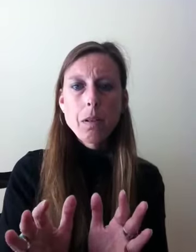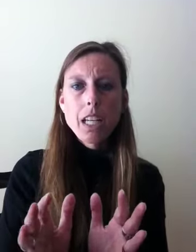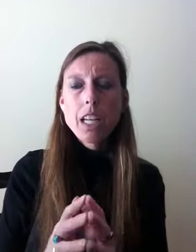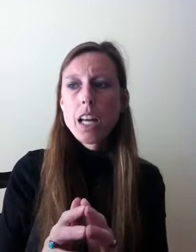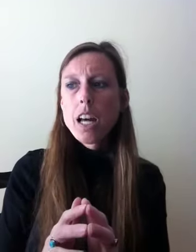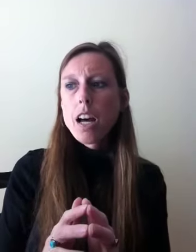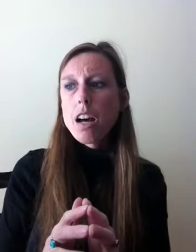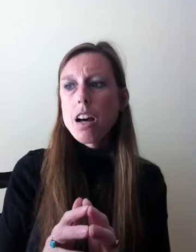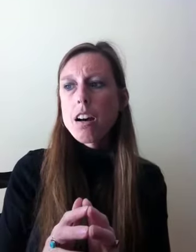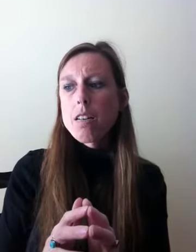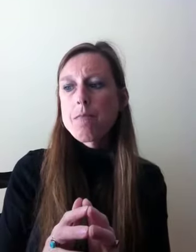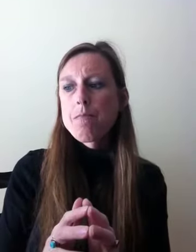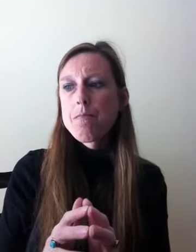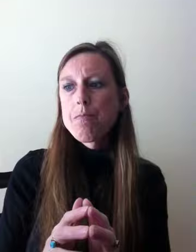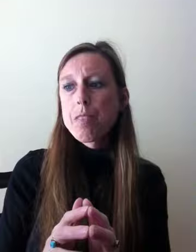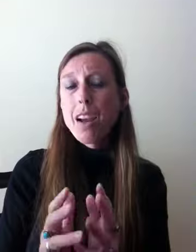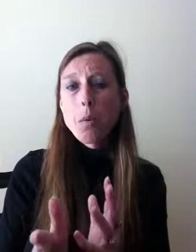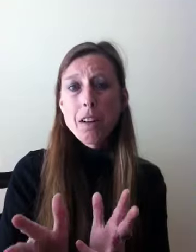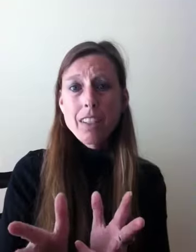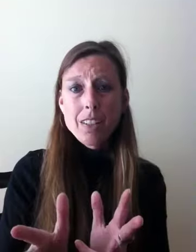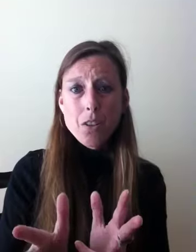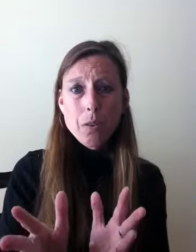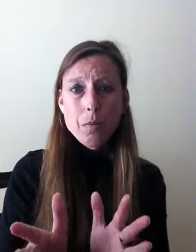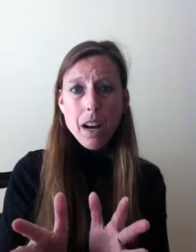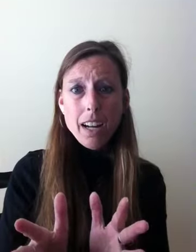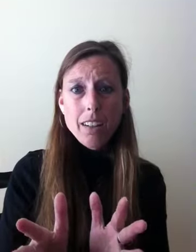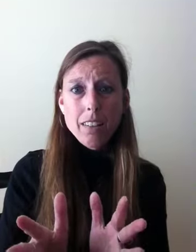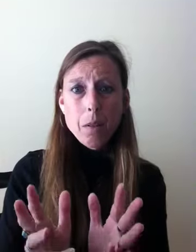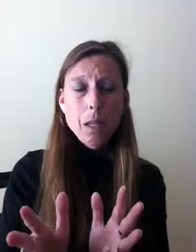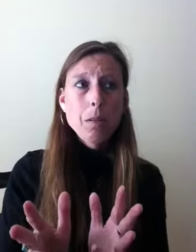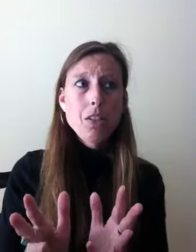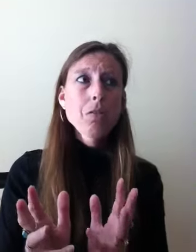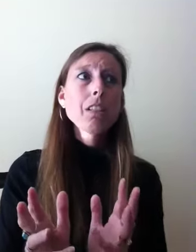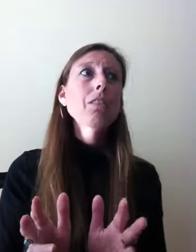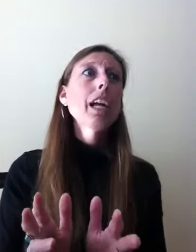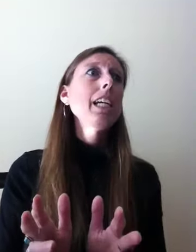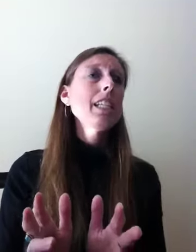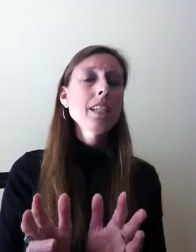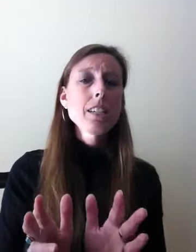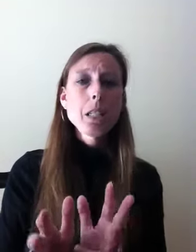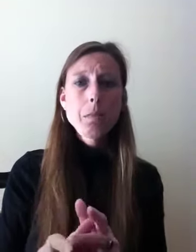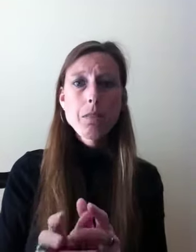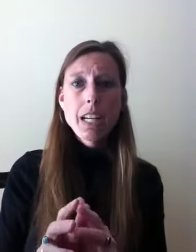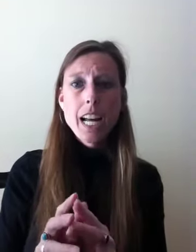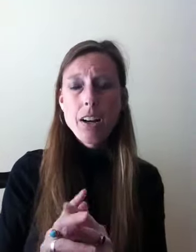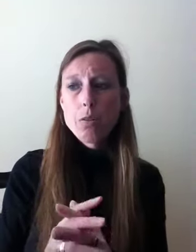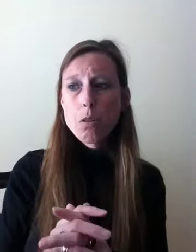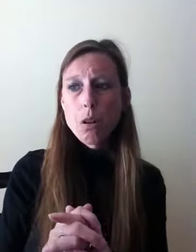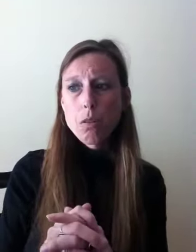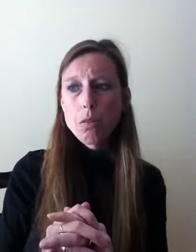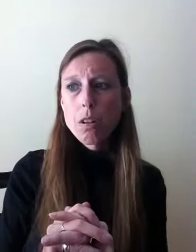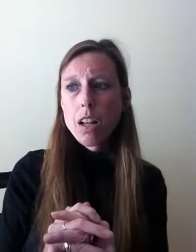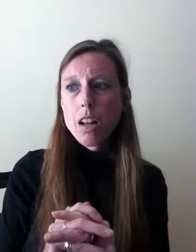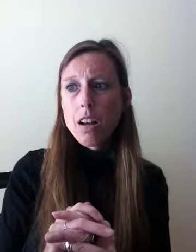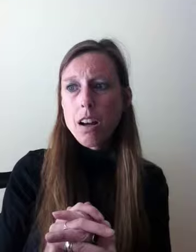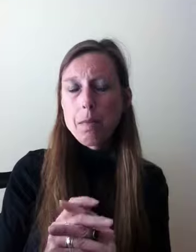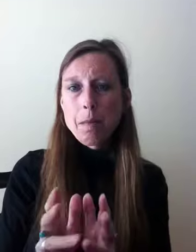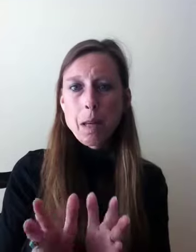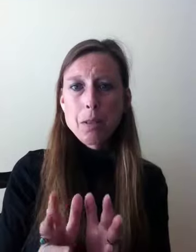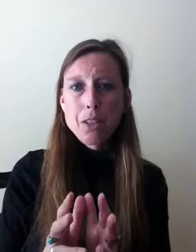me. I hope everything's going well. The baby's doing great. He's sleeping right now, so I'm able to